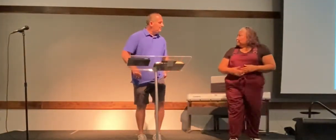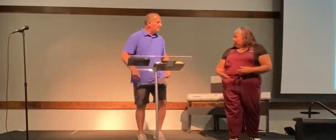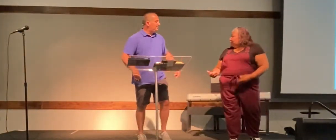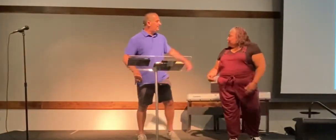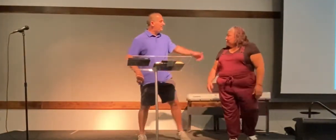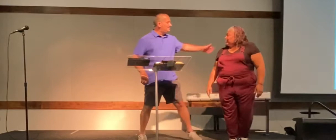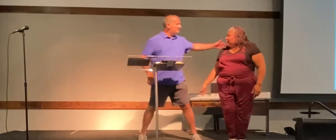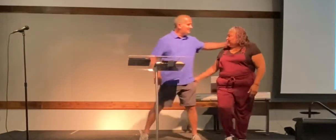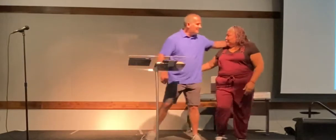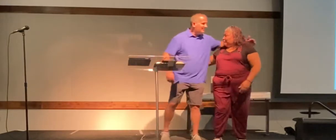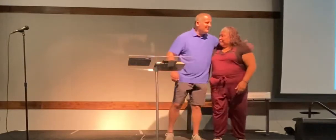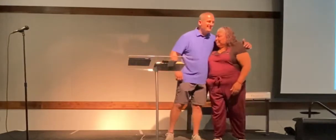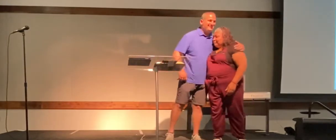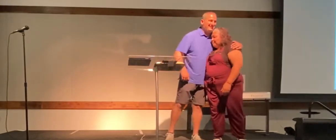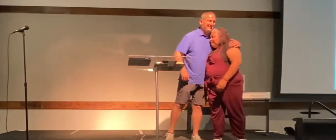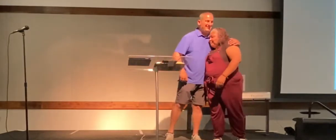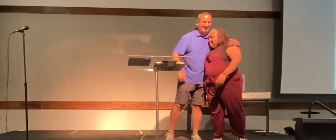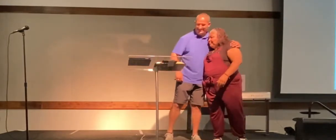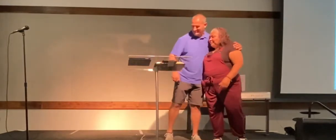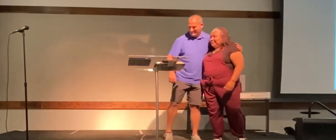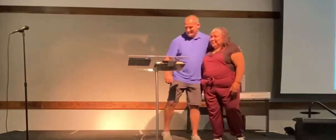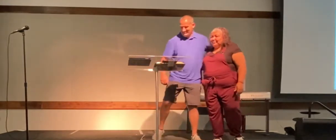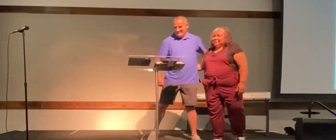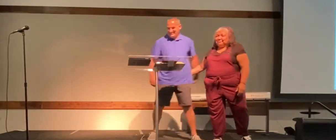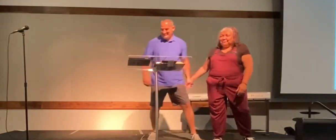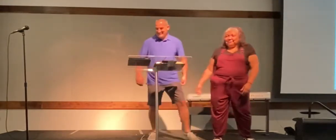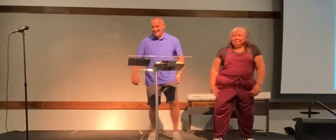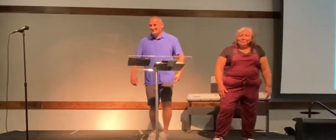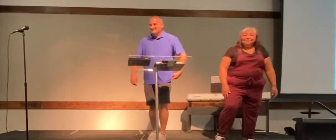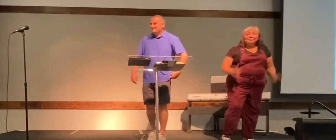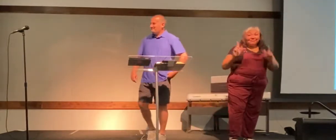Thank you. Jesus, get on me.